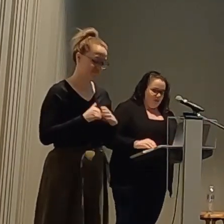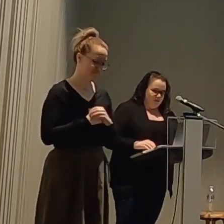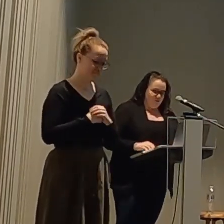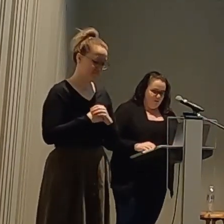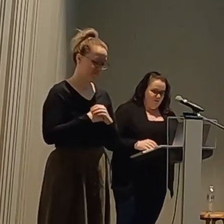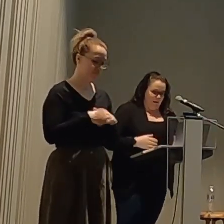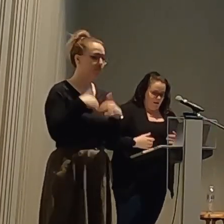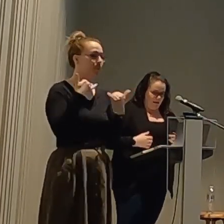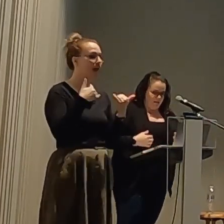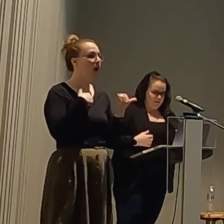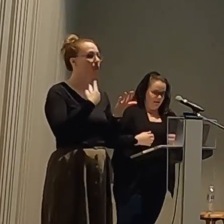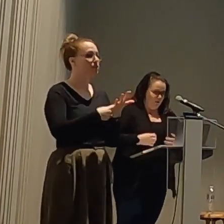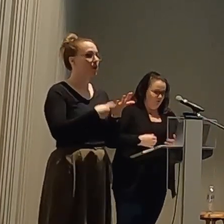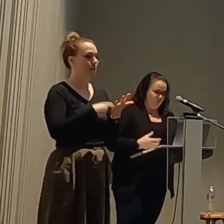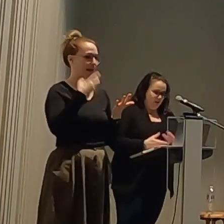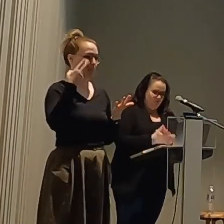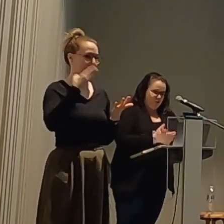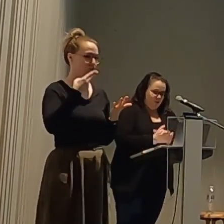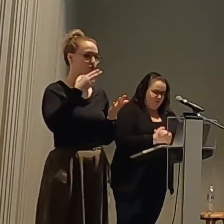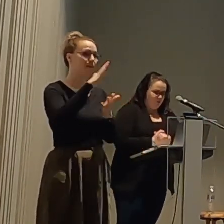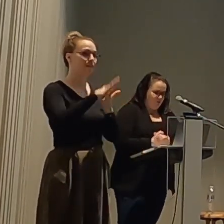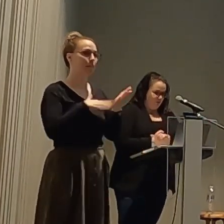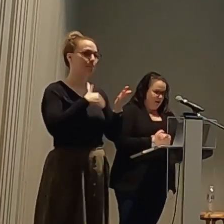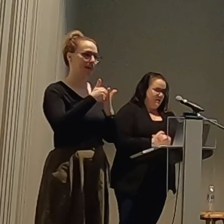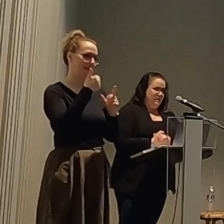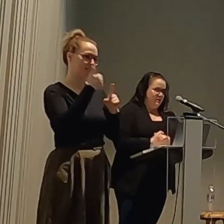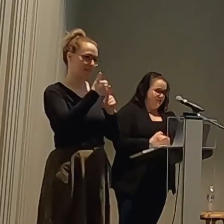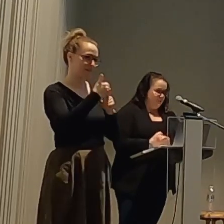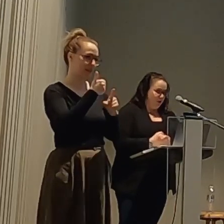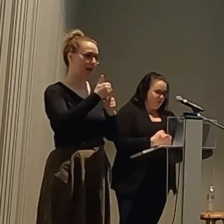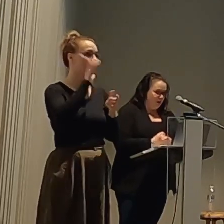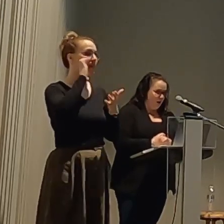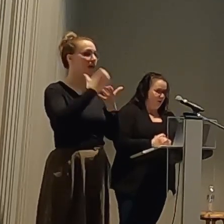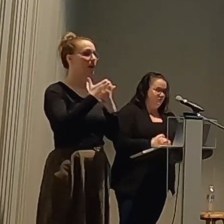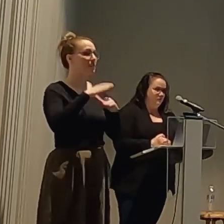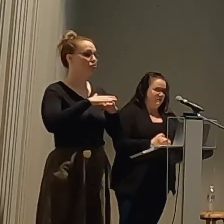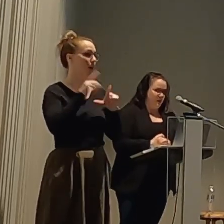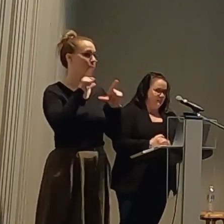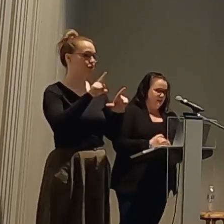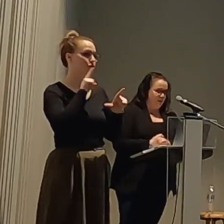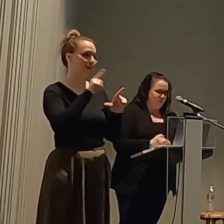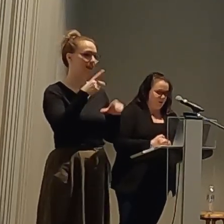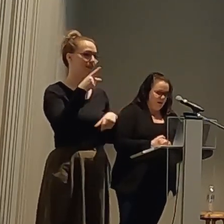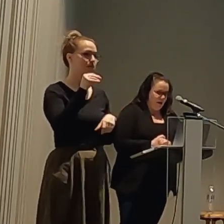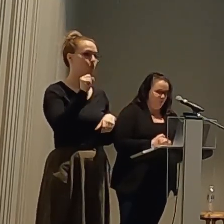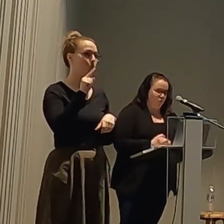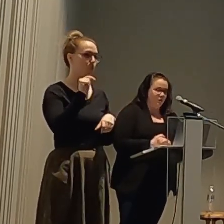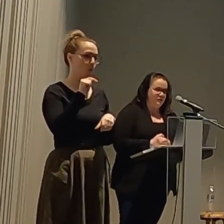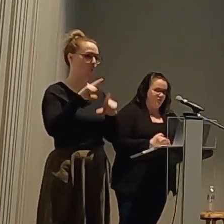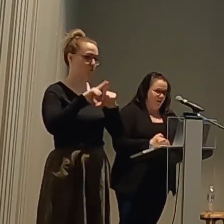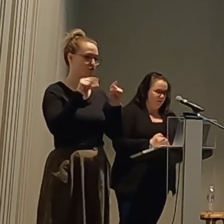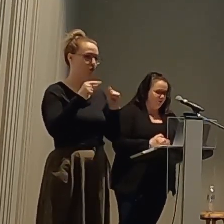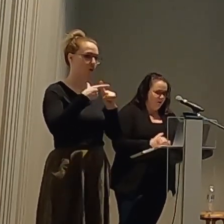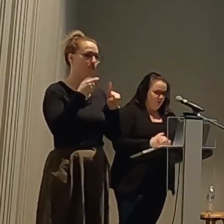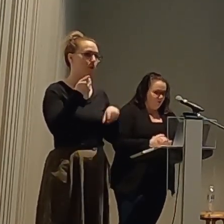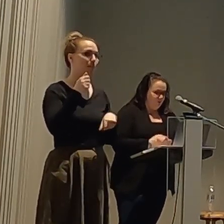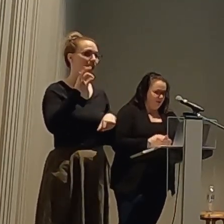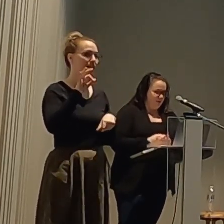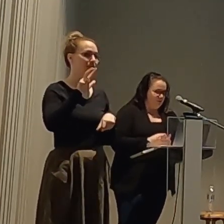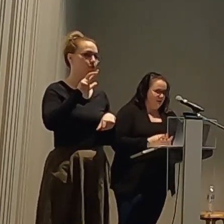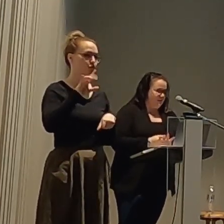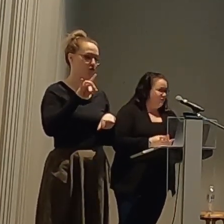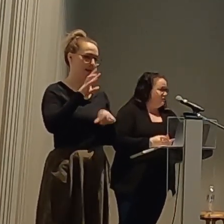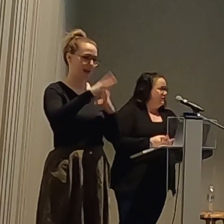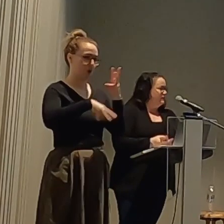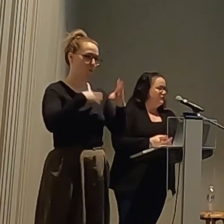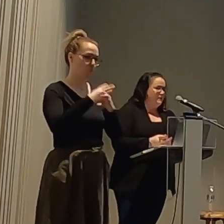get into a little history of the painting itself. The image on the screen is a postcard from the 1938 World's Fair, or